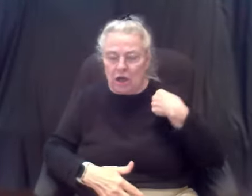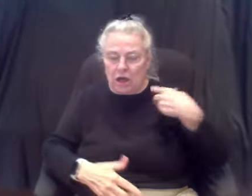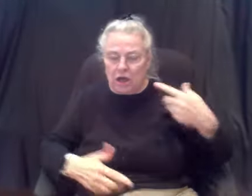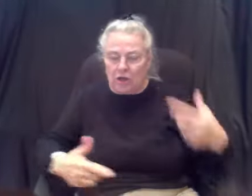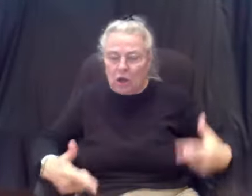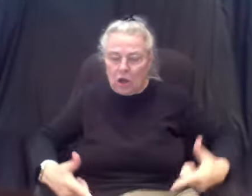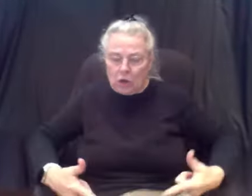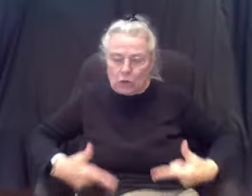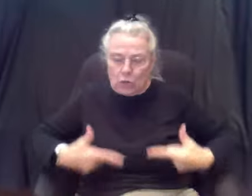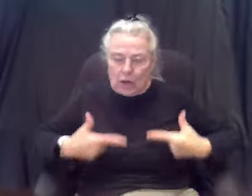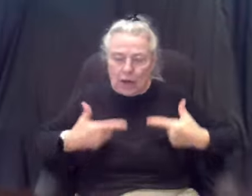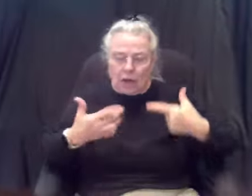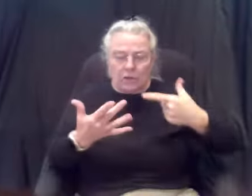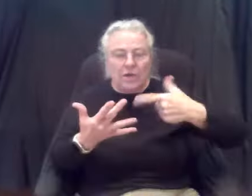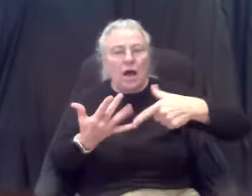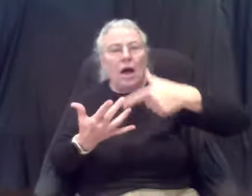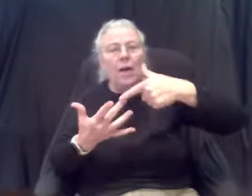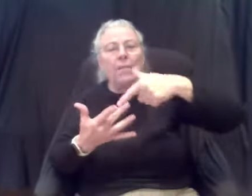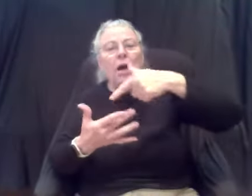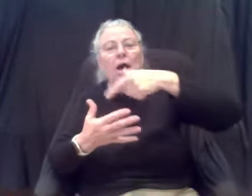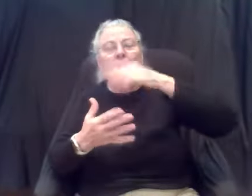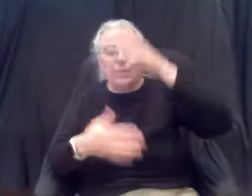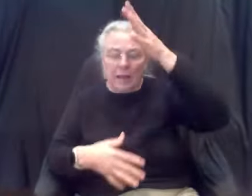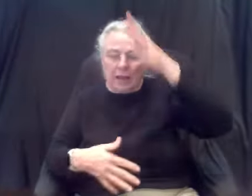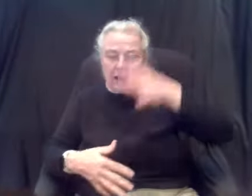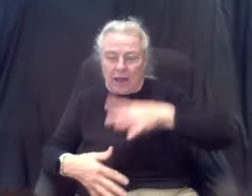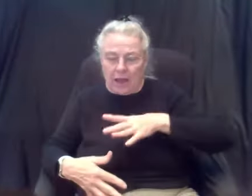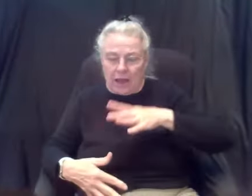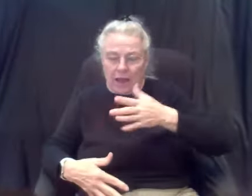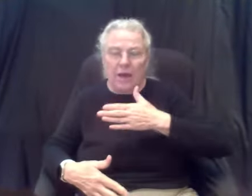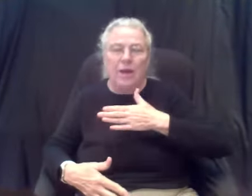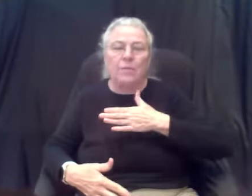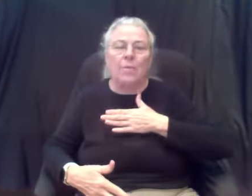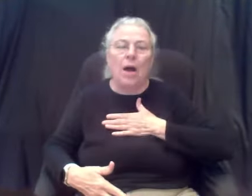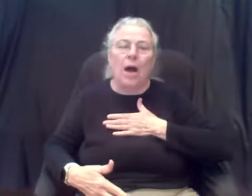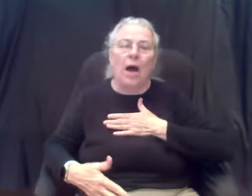virgin, dwelt among men, my